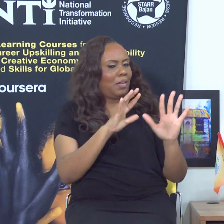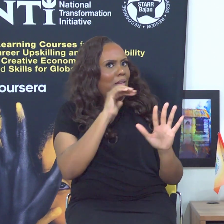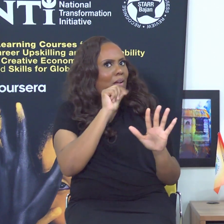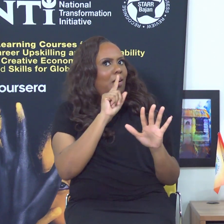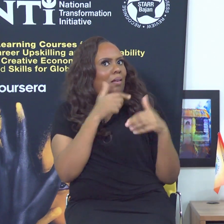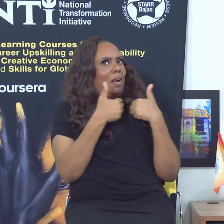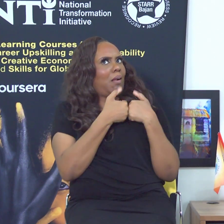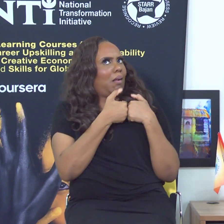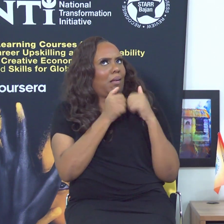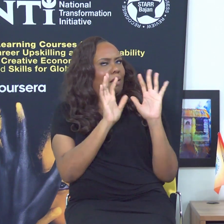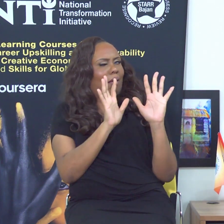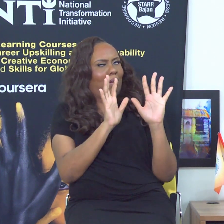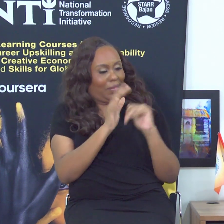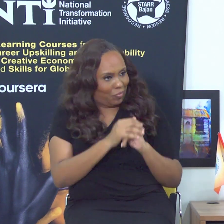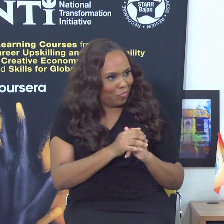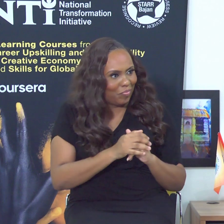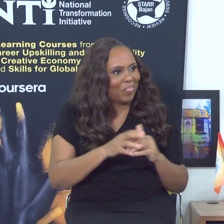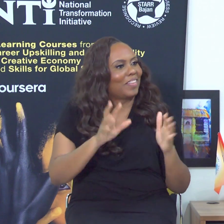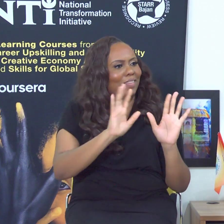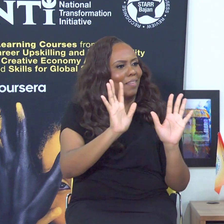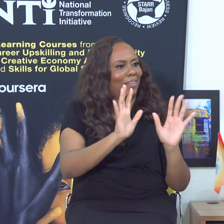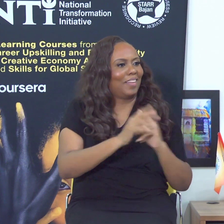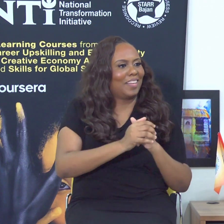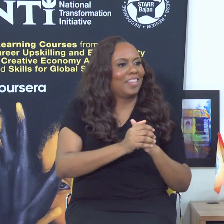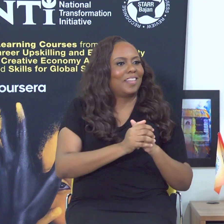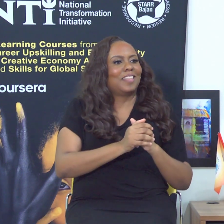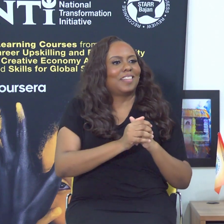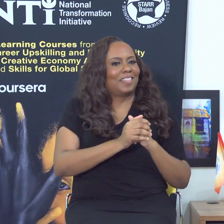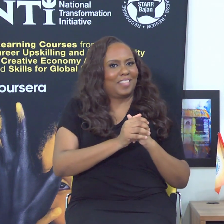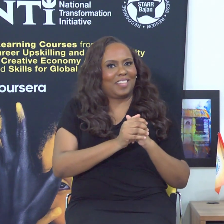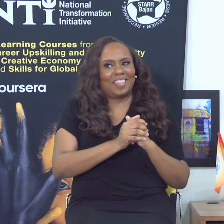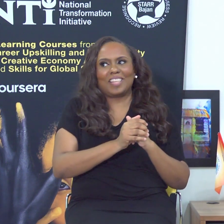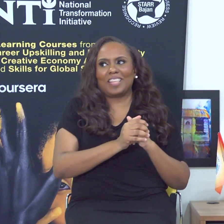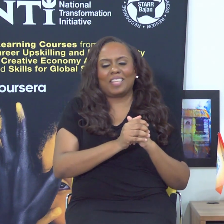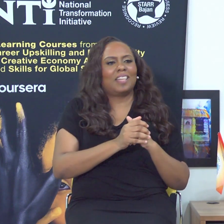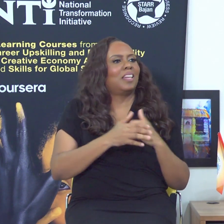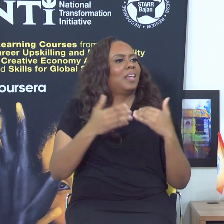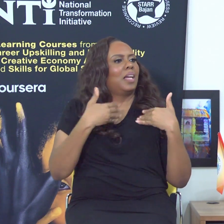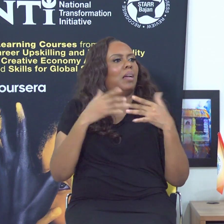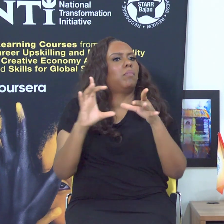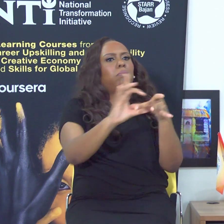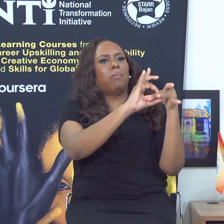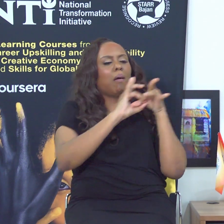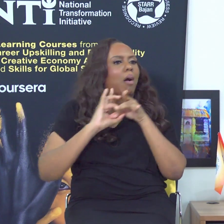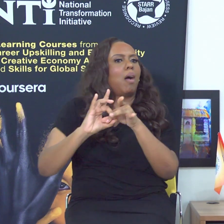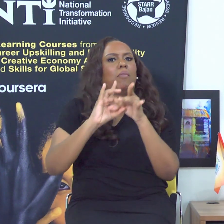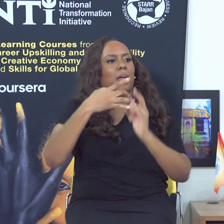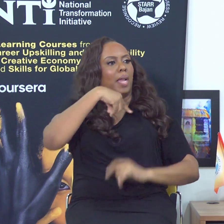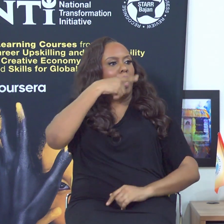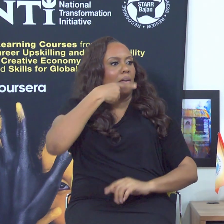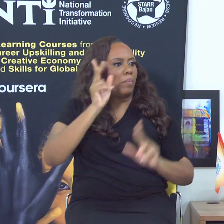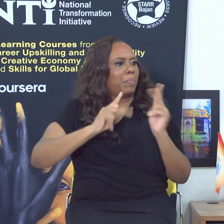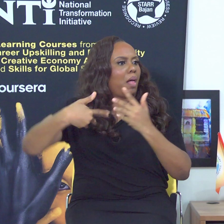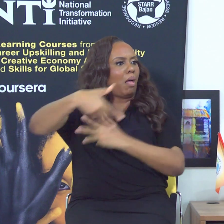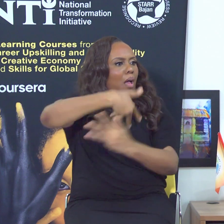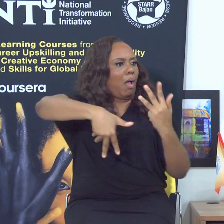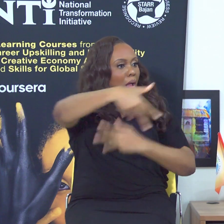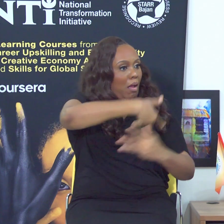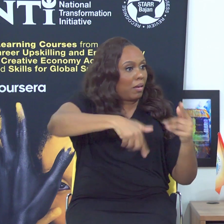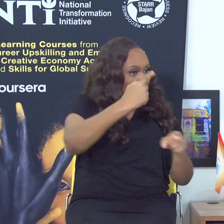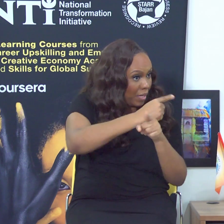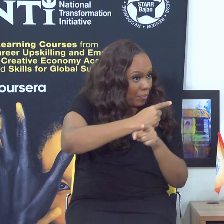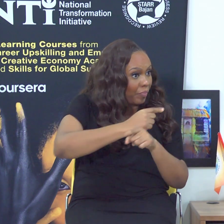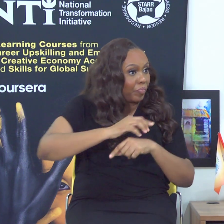too personal, but what I mean is you obviously will have lots of relationships with hearing people, or is it